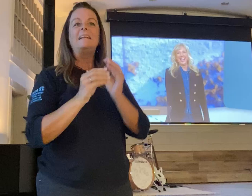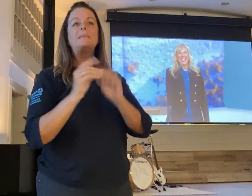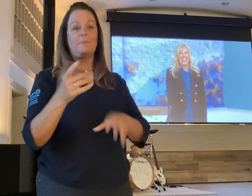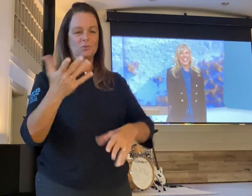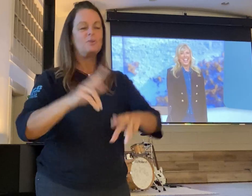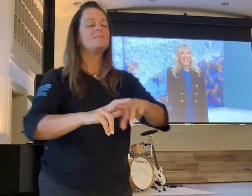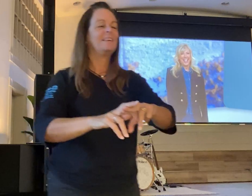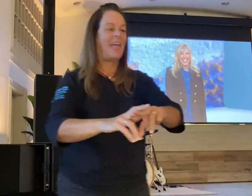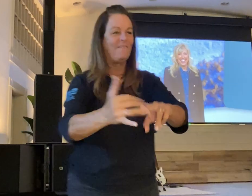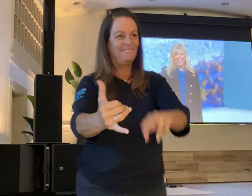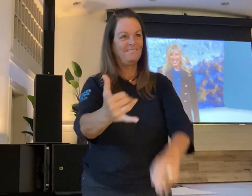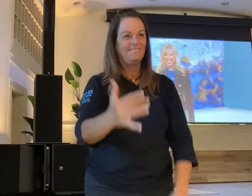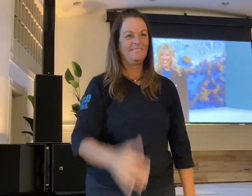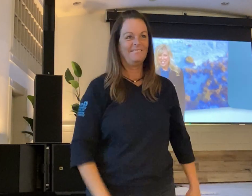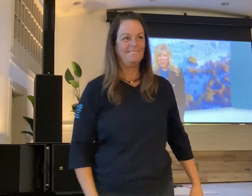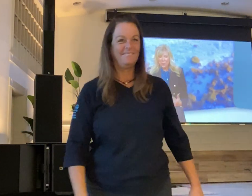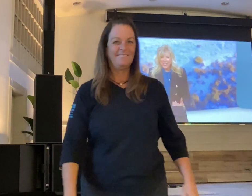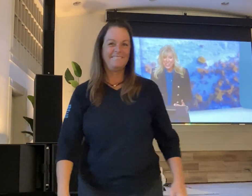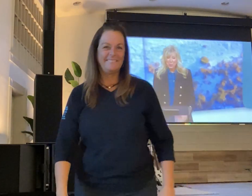need to know.